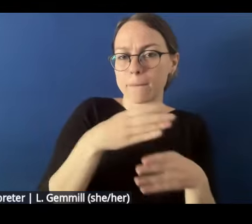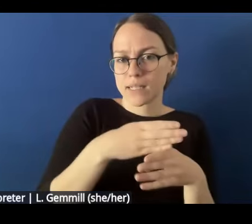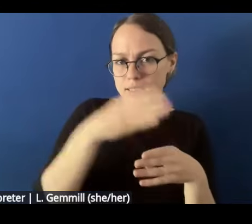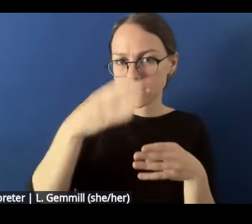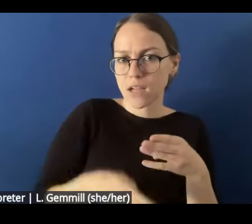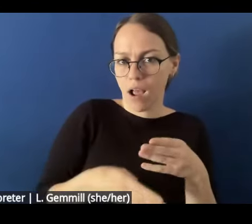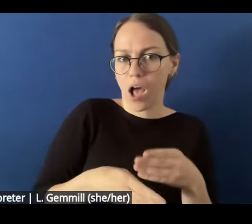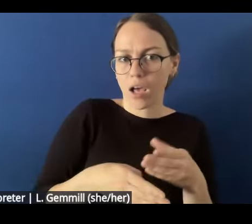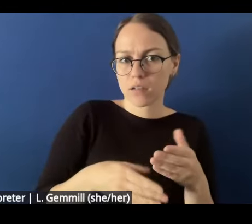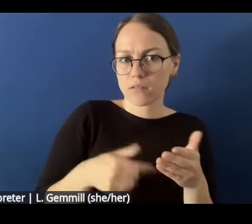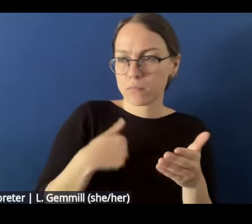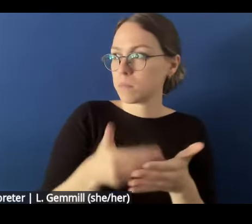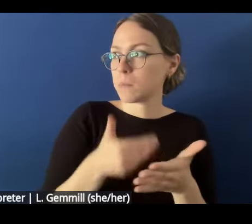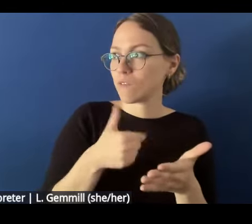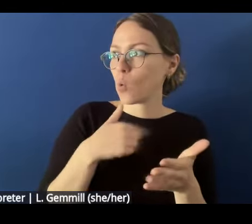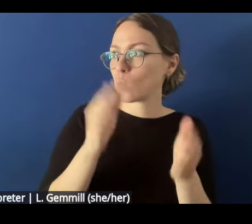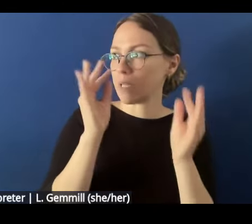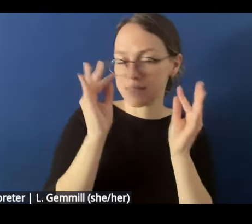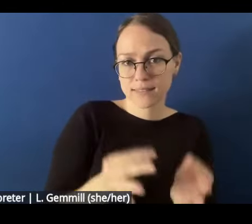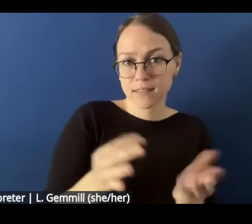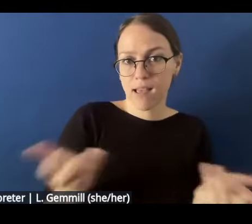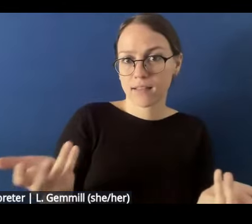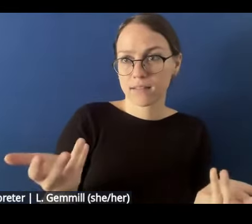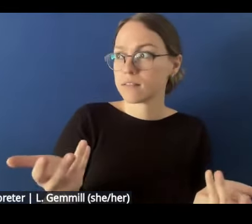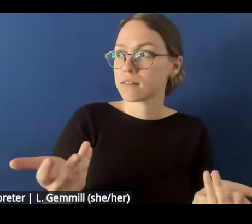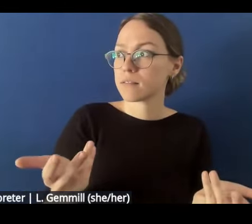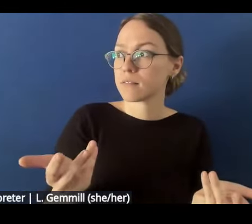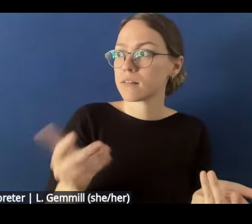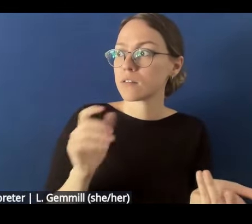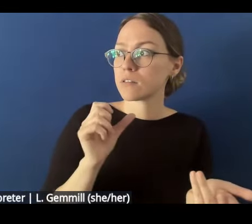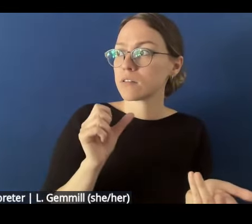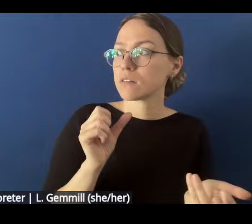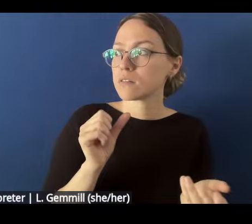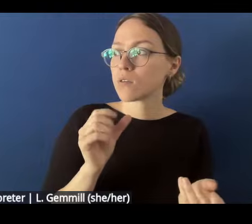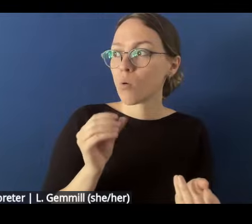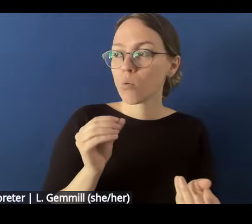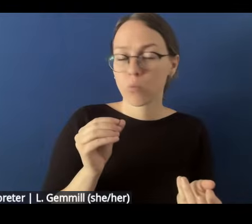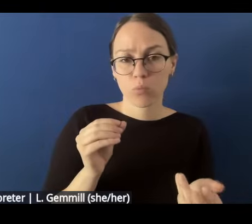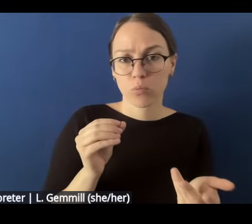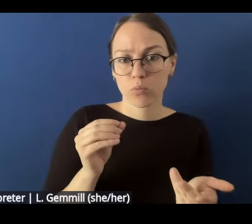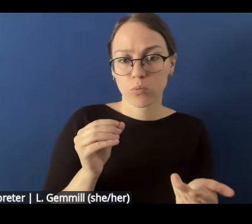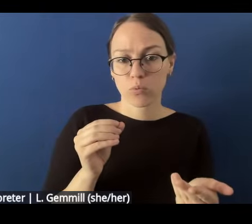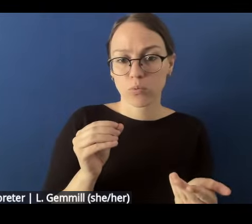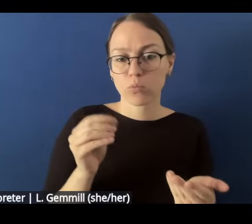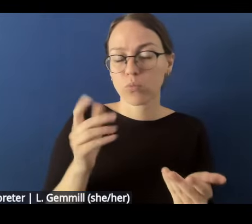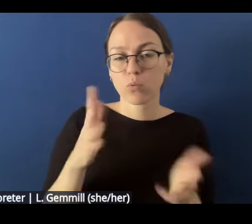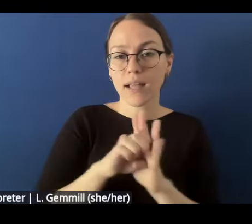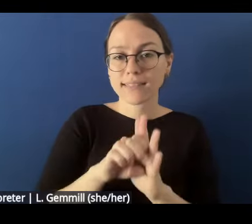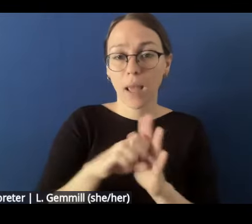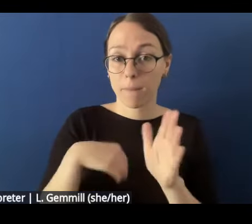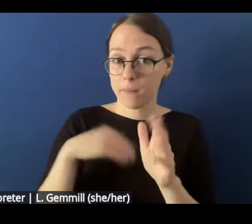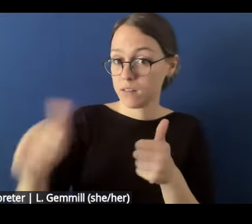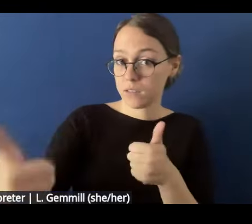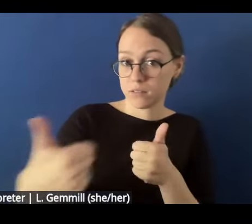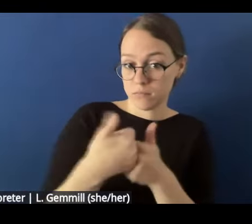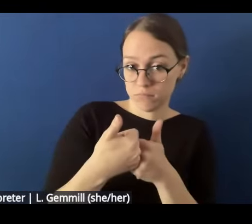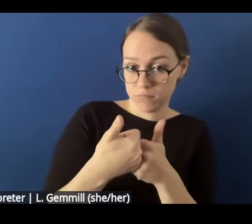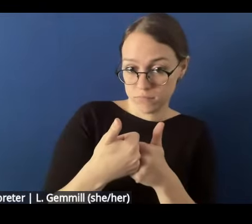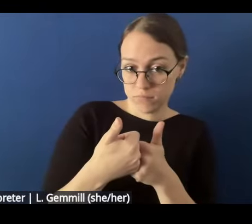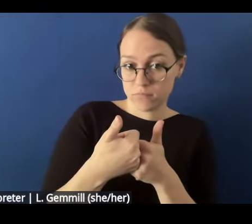there's sufficient validity? So so we get a challenge, and it looks like a meritorious